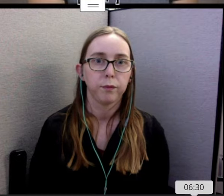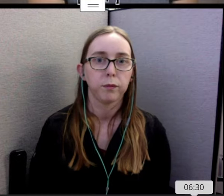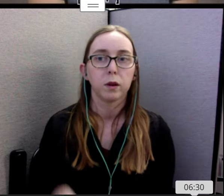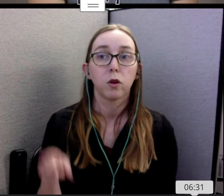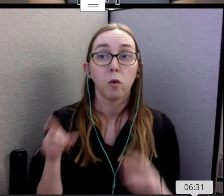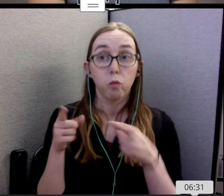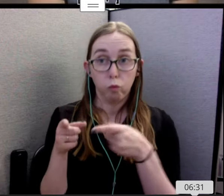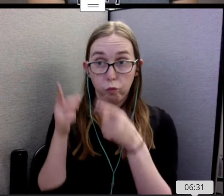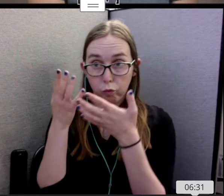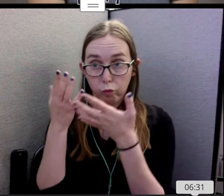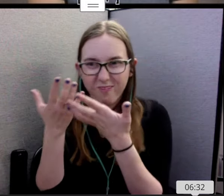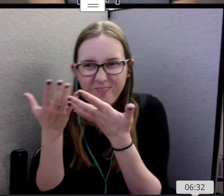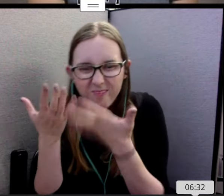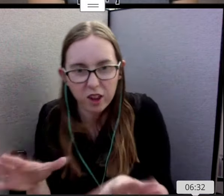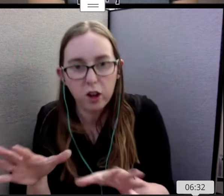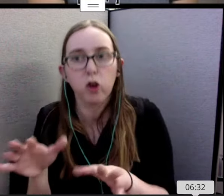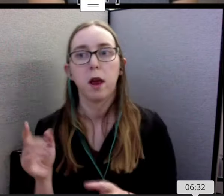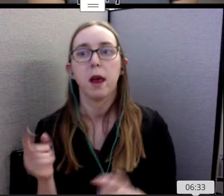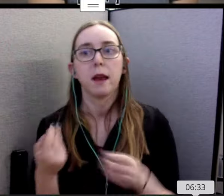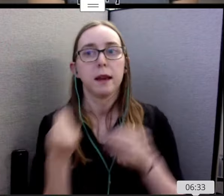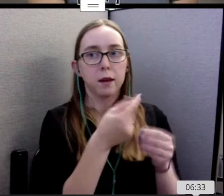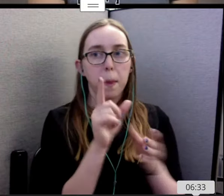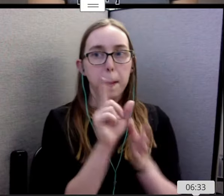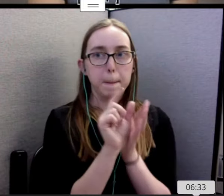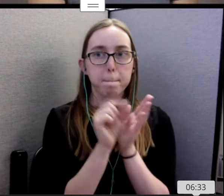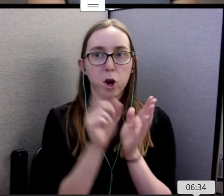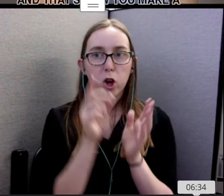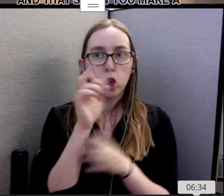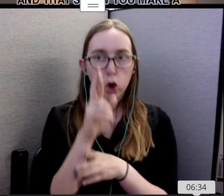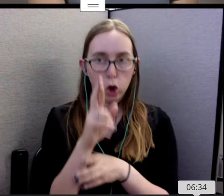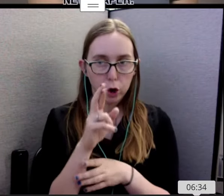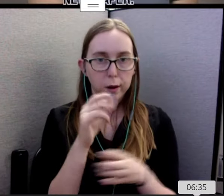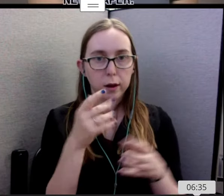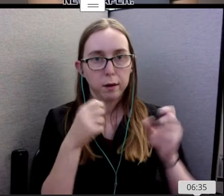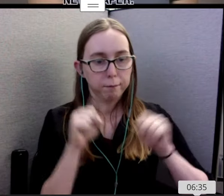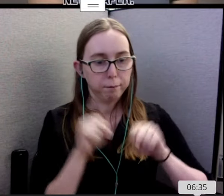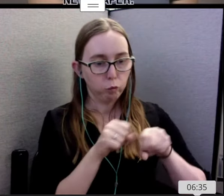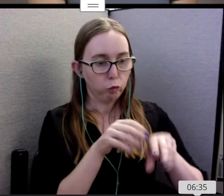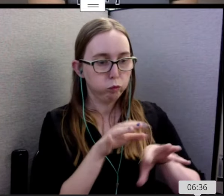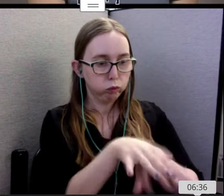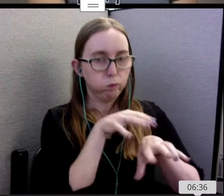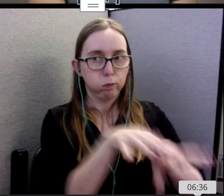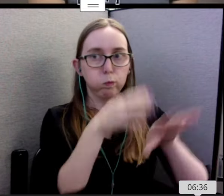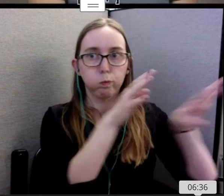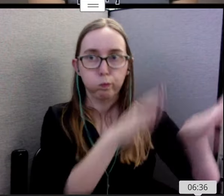And that's how you make a newspaper.